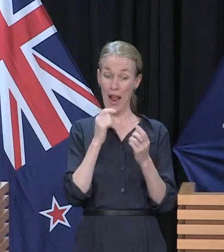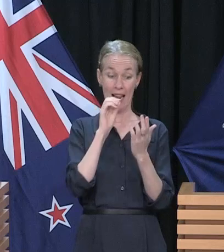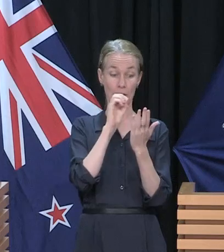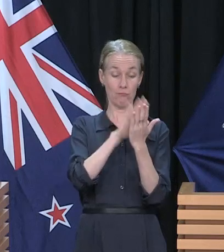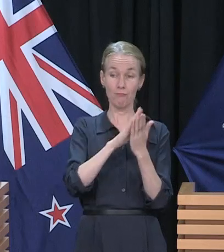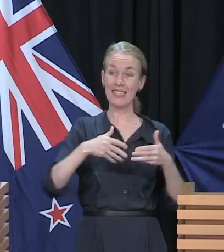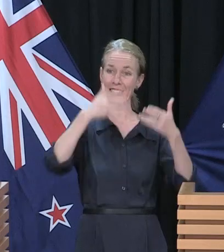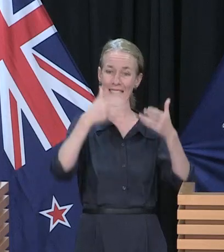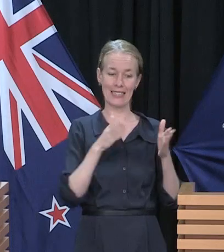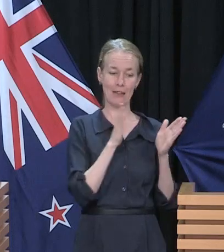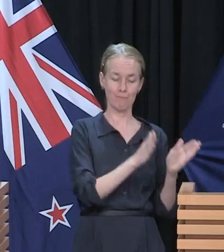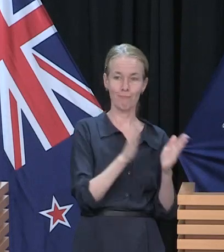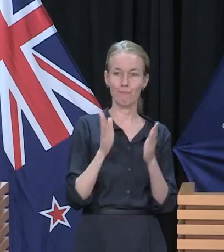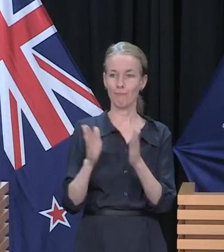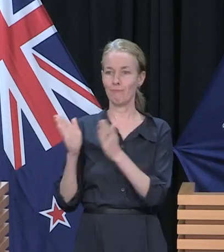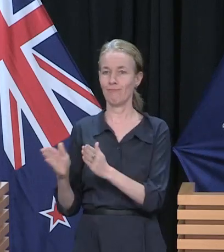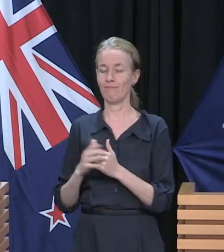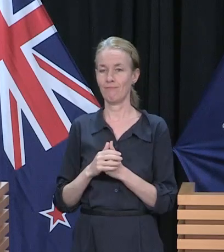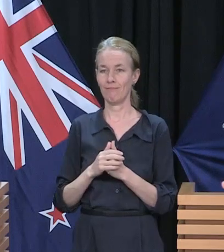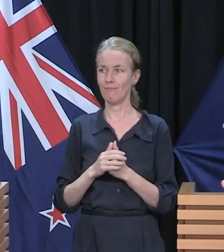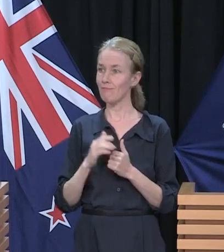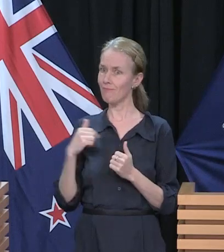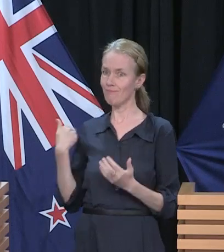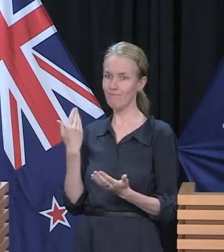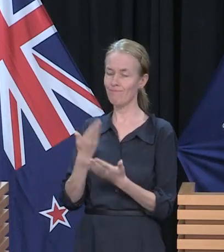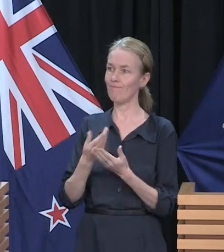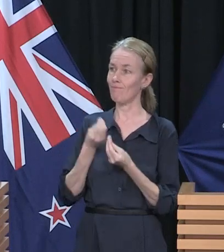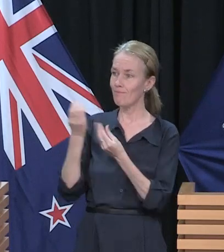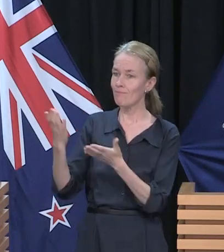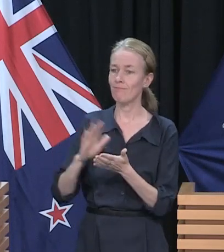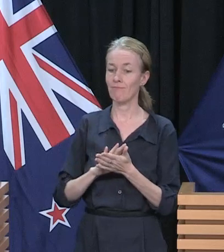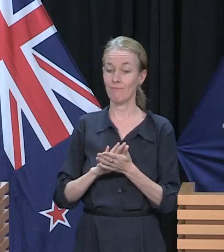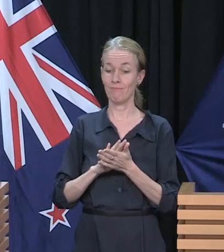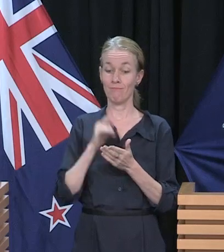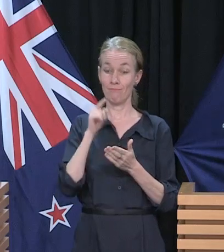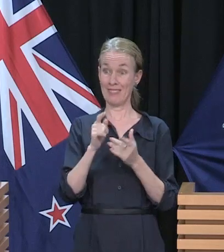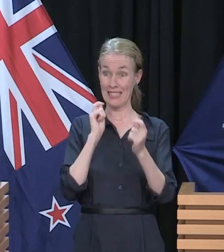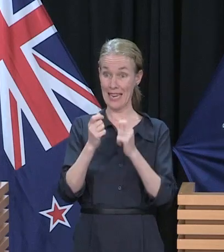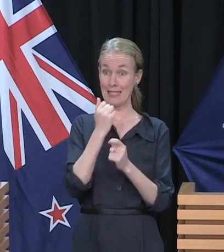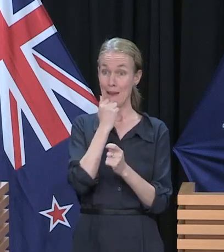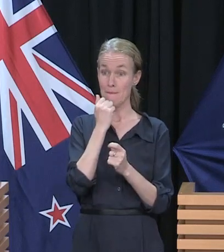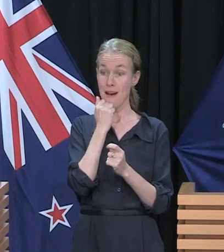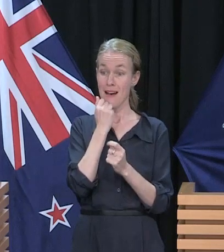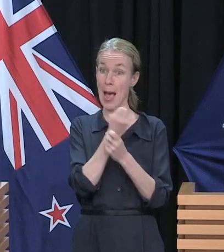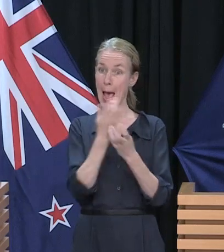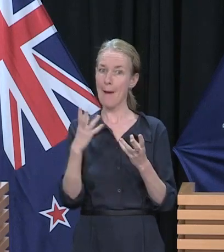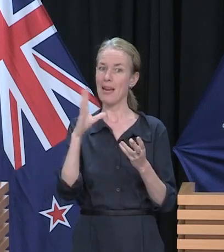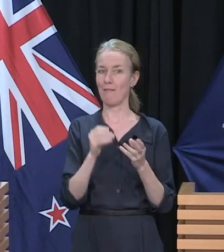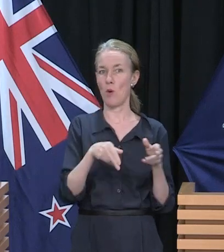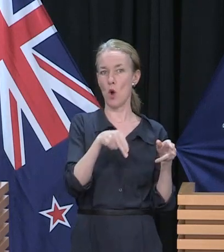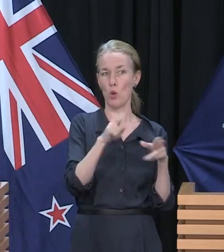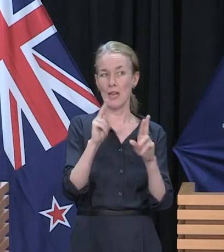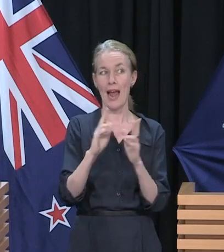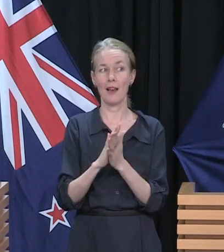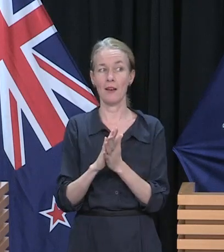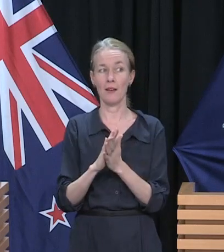when we speak to them, we talk about how many were done at MIQ facilities of the total, and we will be able to provide a table with a breakdown each day of just where the testing